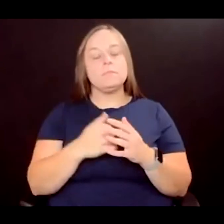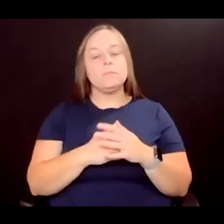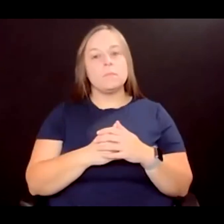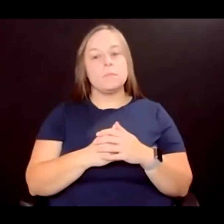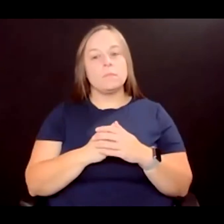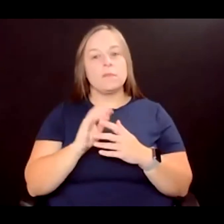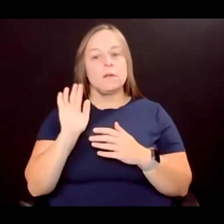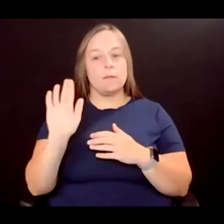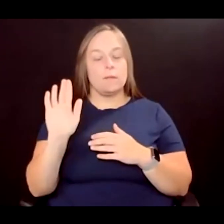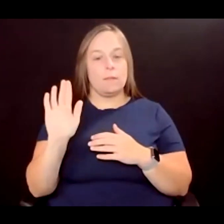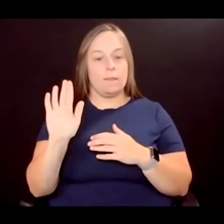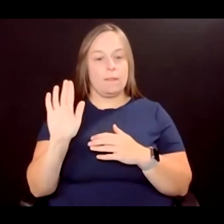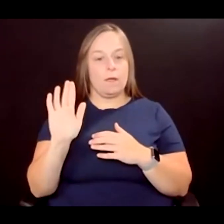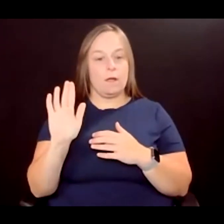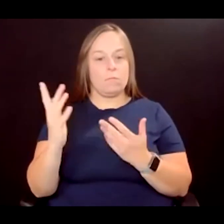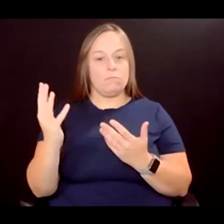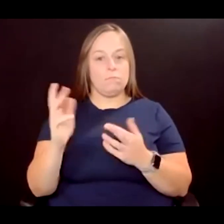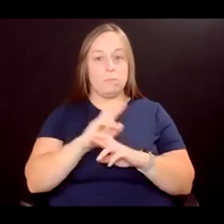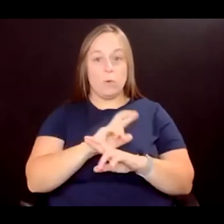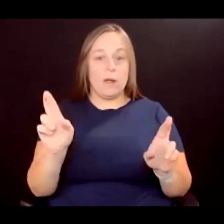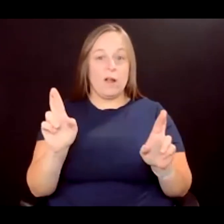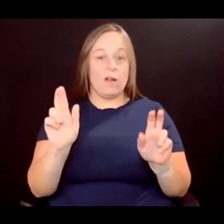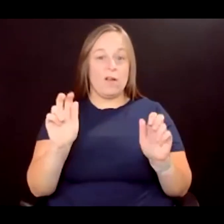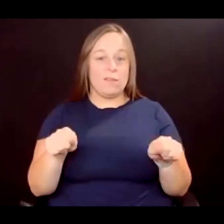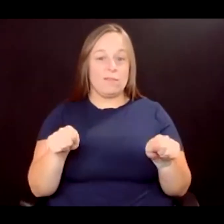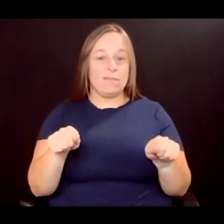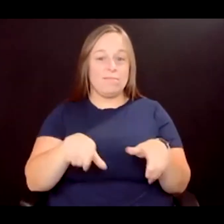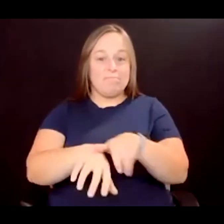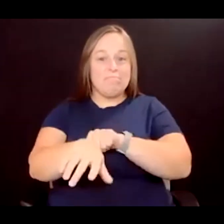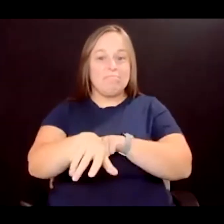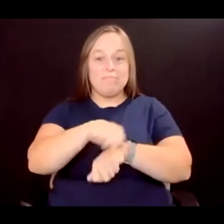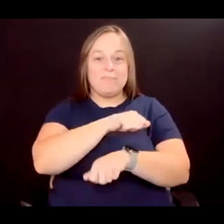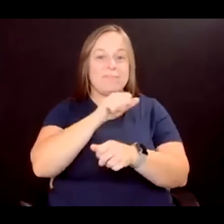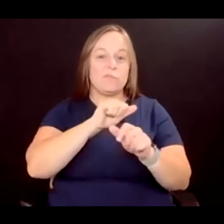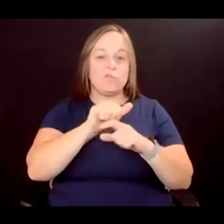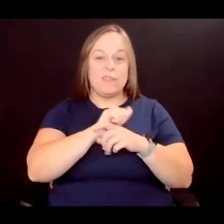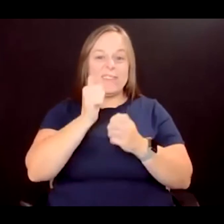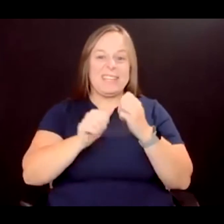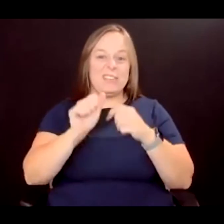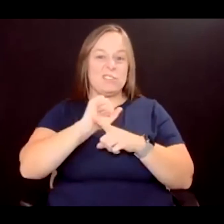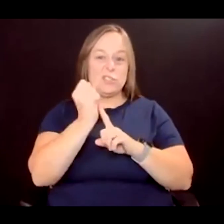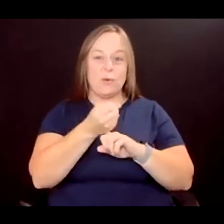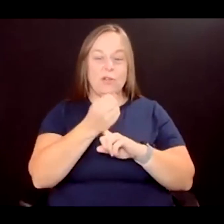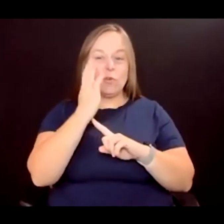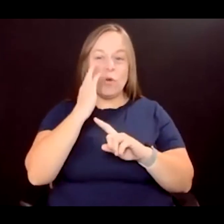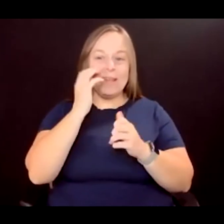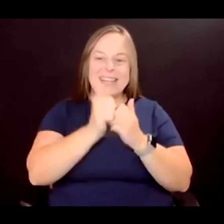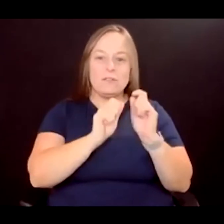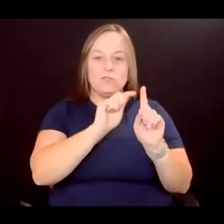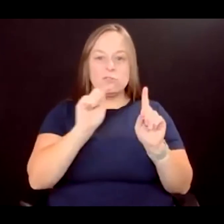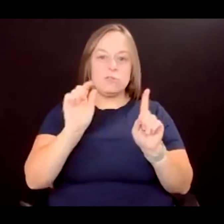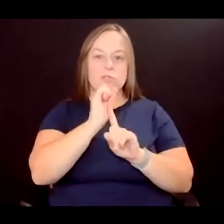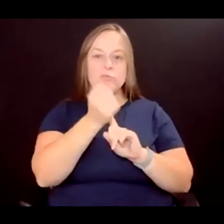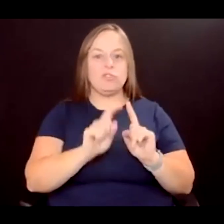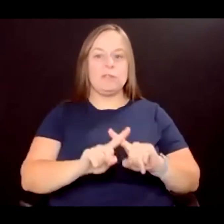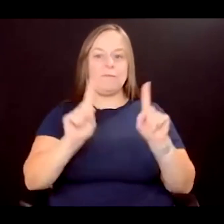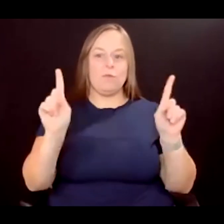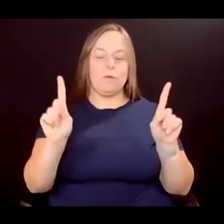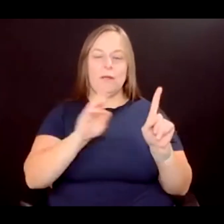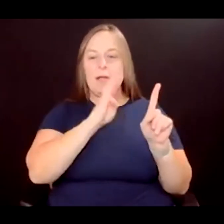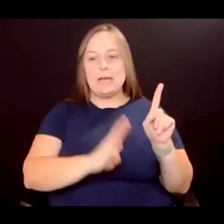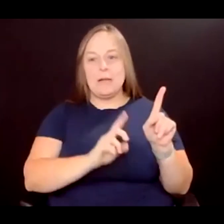city the safest we can and the most accessible for every resident that live here and that